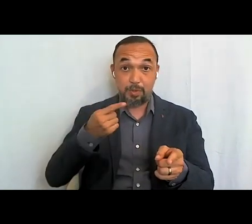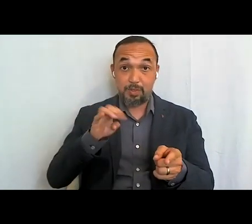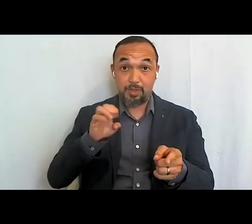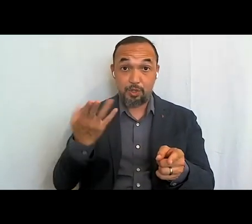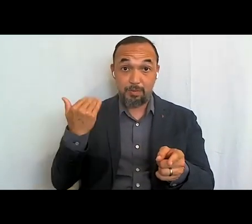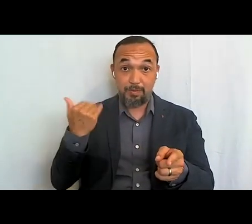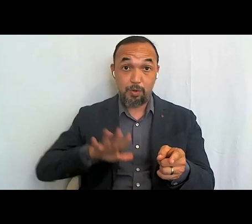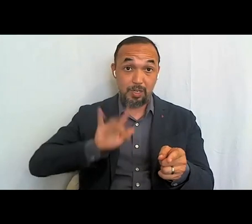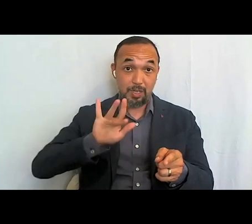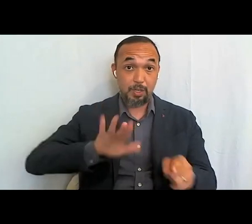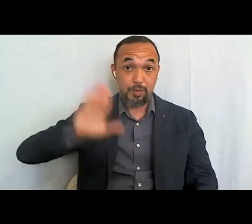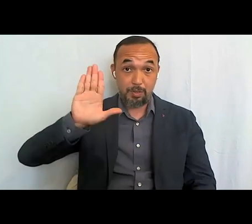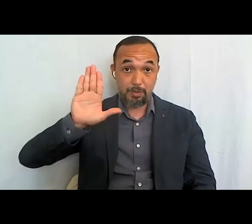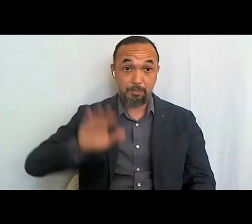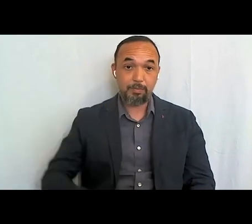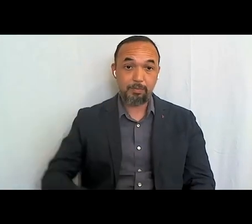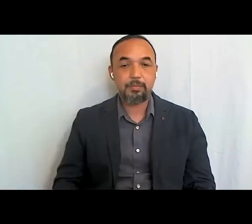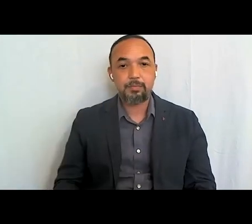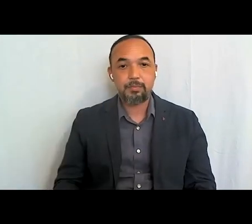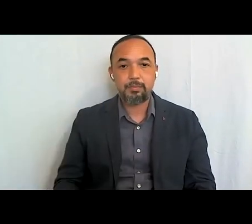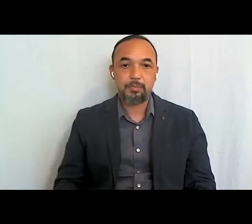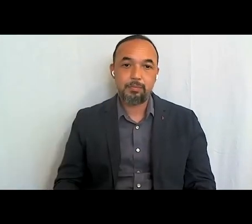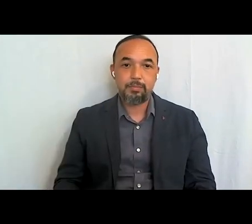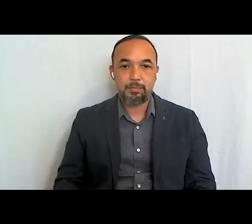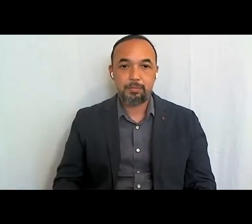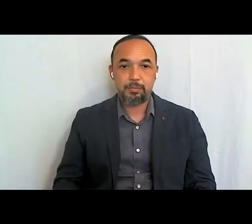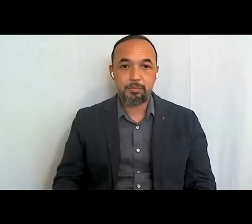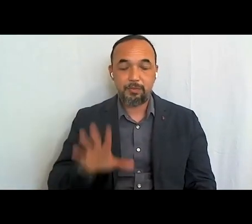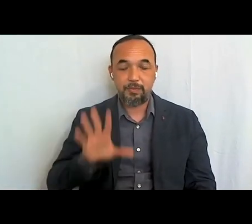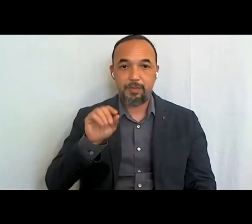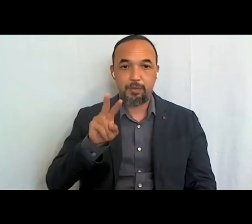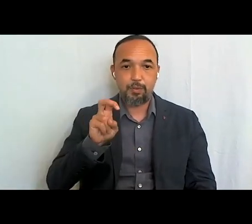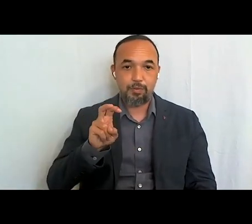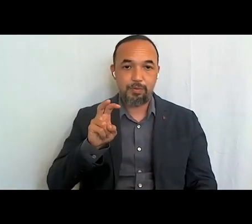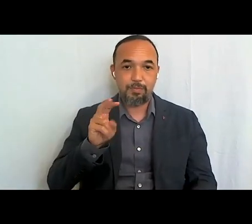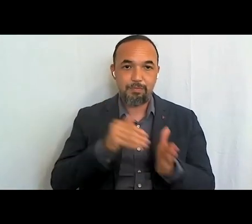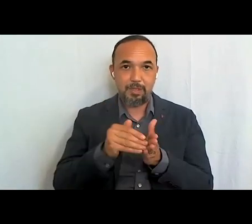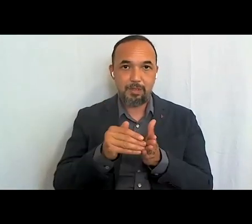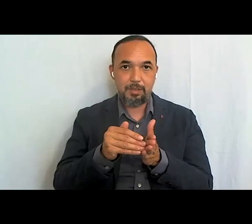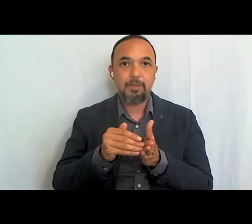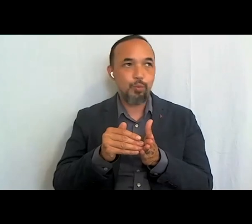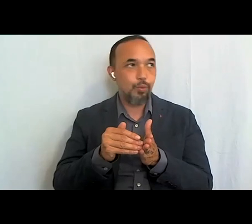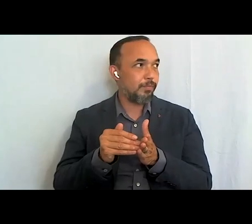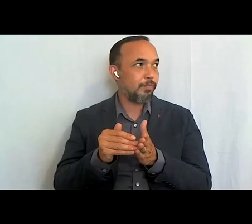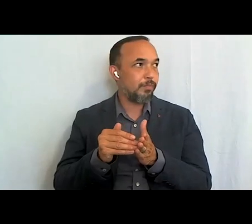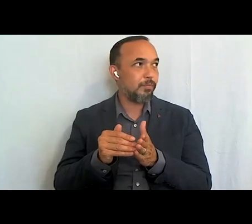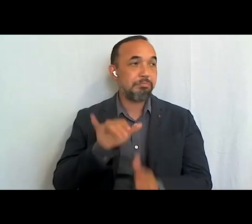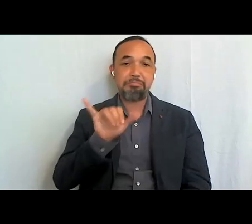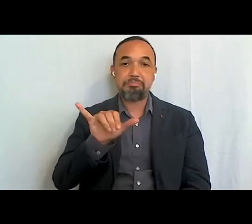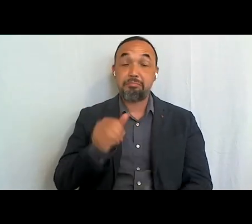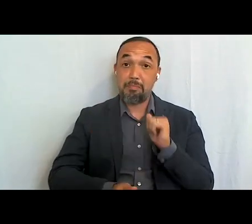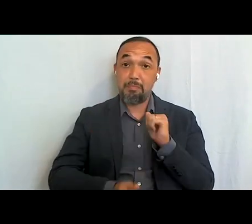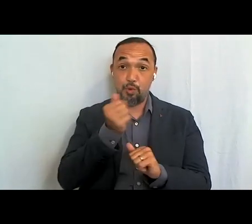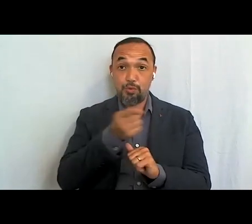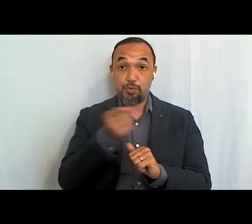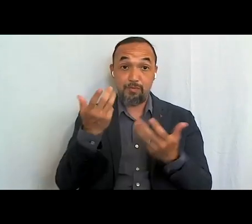You just see 15, 30, okay, 50,000, 200 million. Oh, wow, most of you have. Most